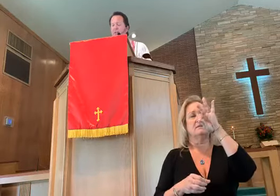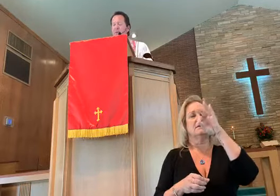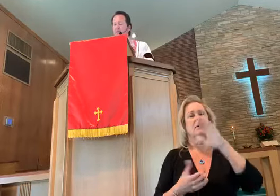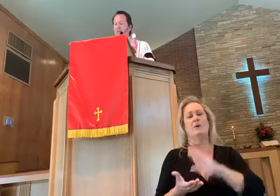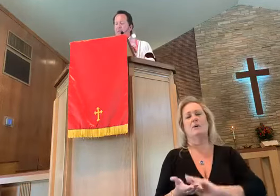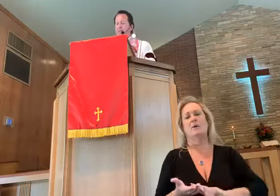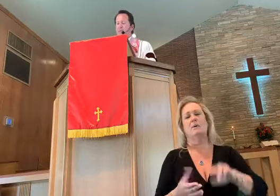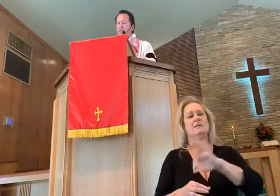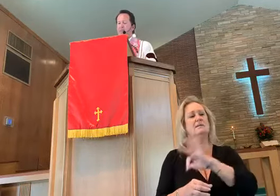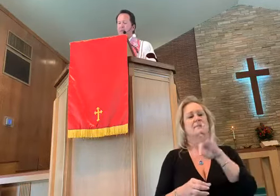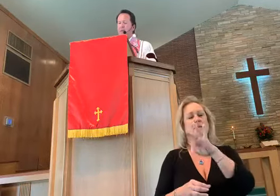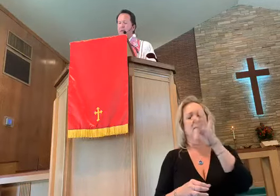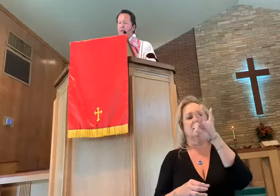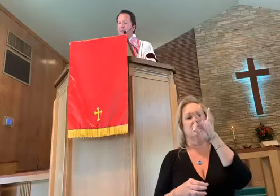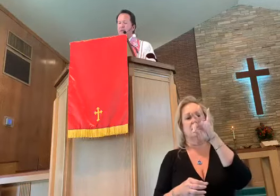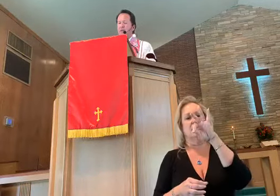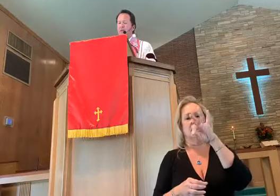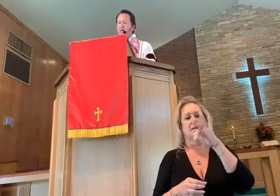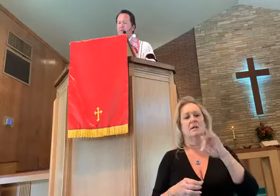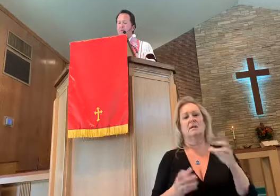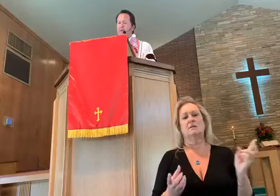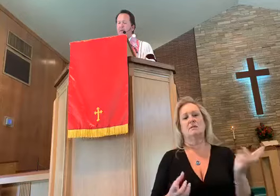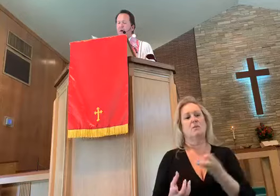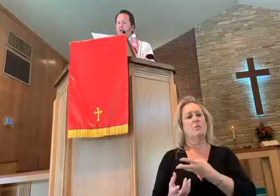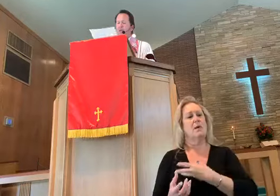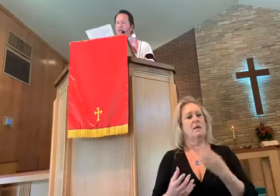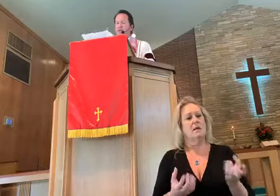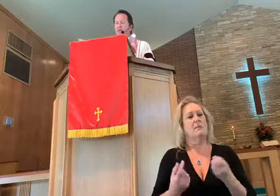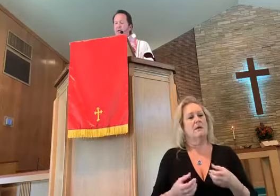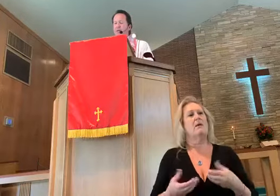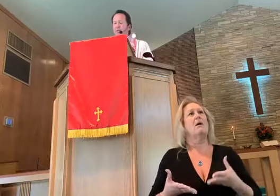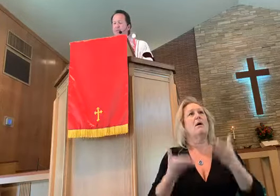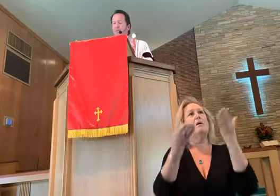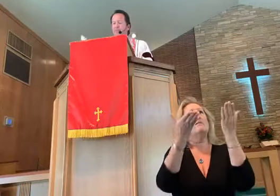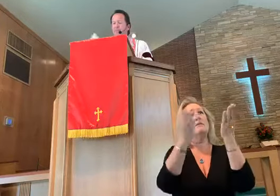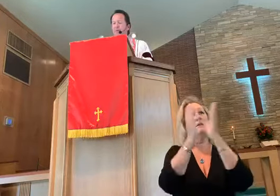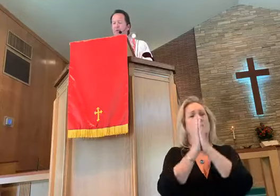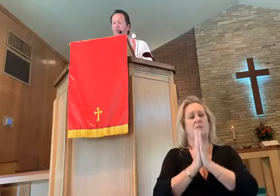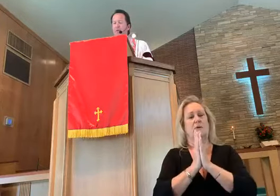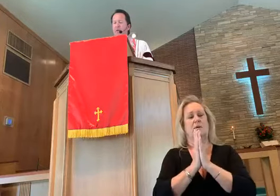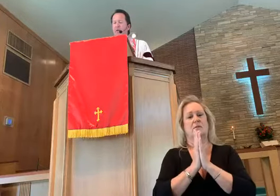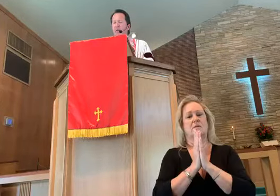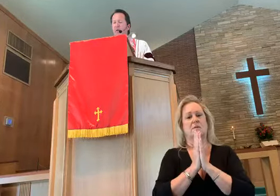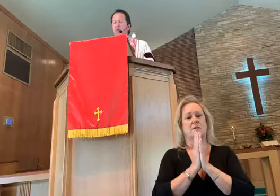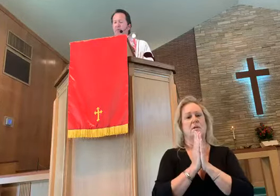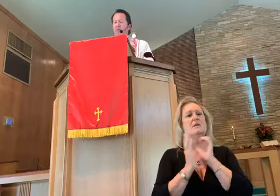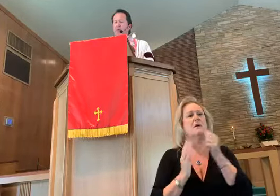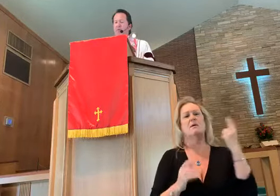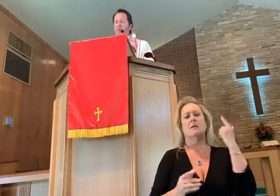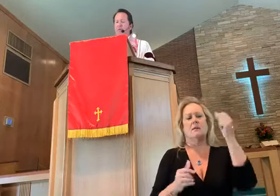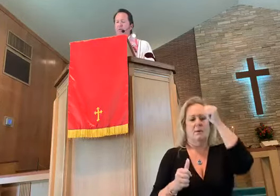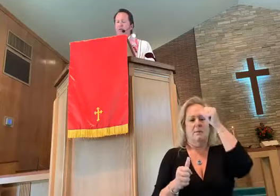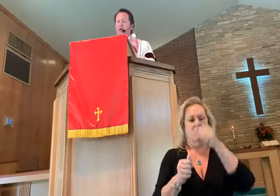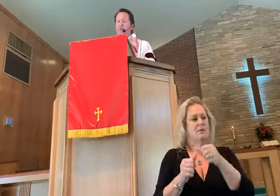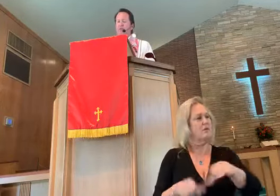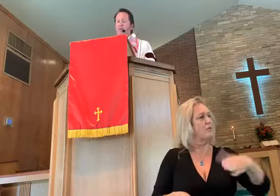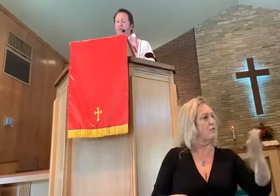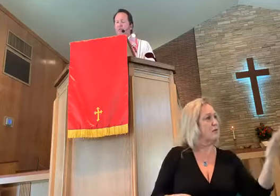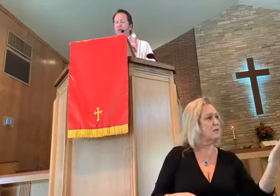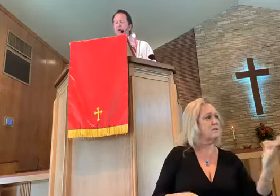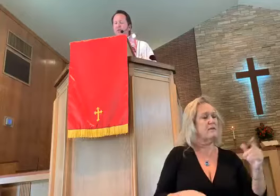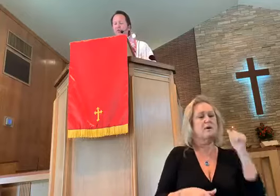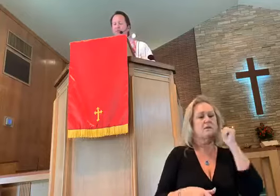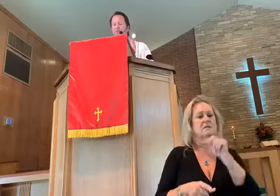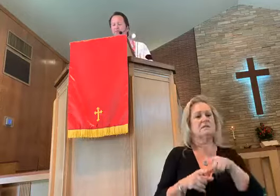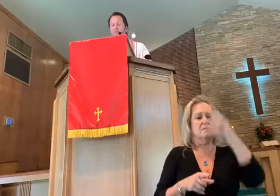Holy Spirit, as we come and offer these prayers, we not only remember those of our sisters